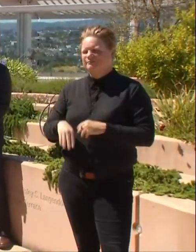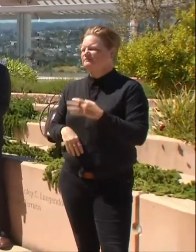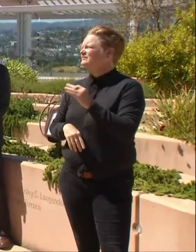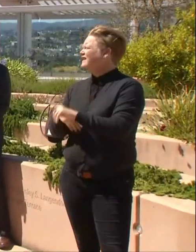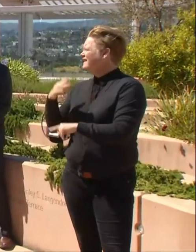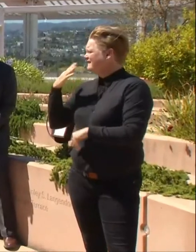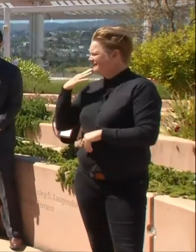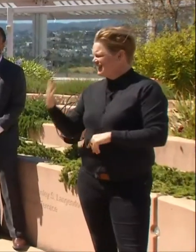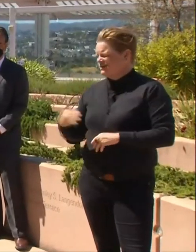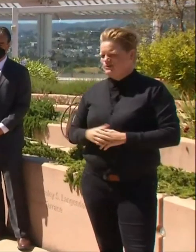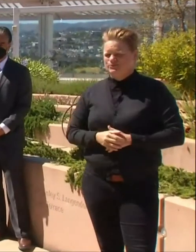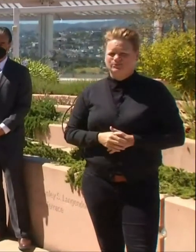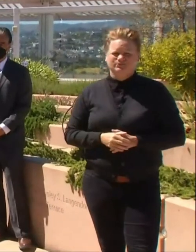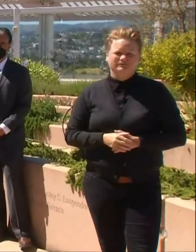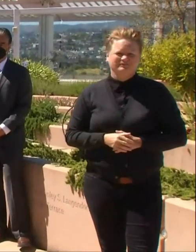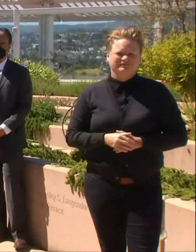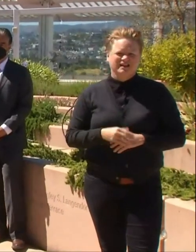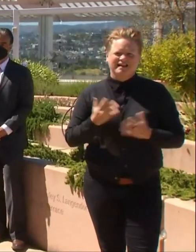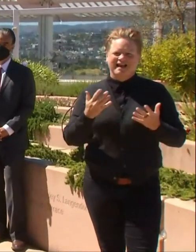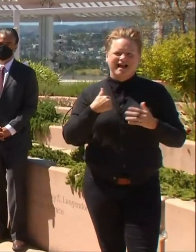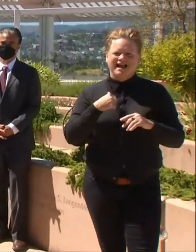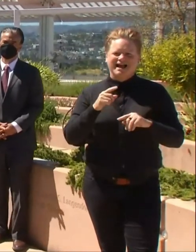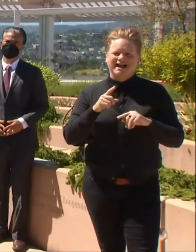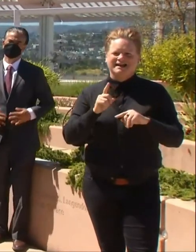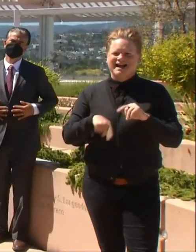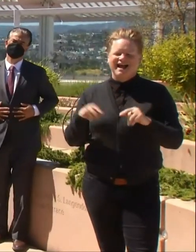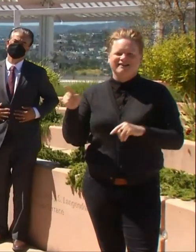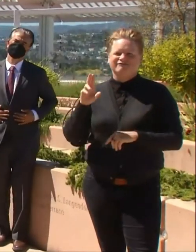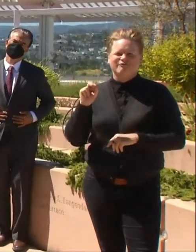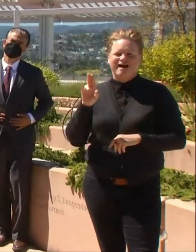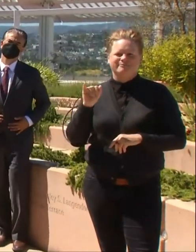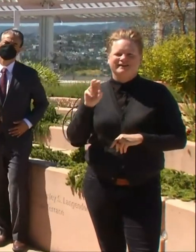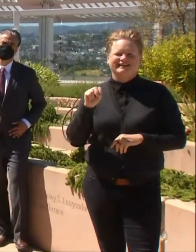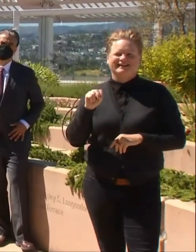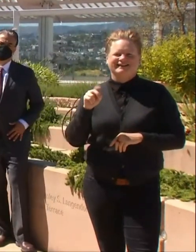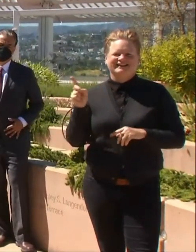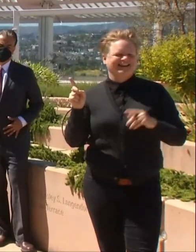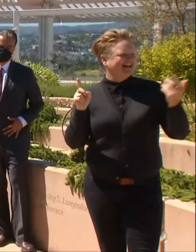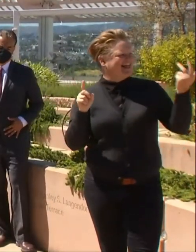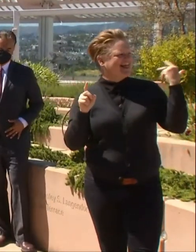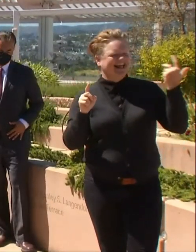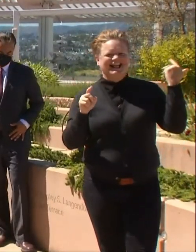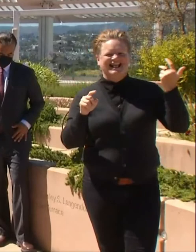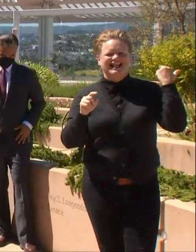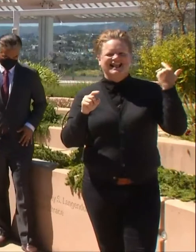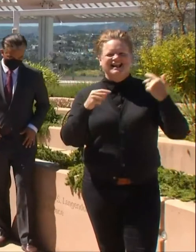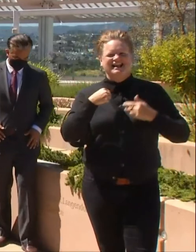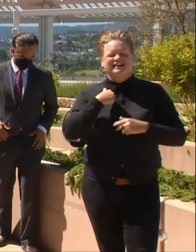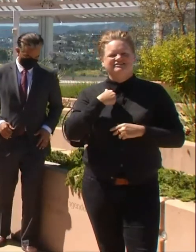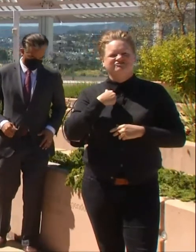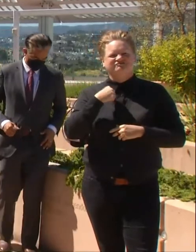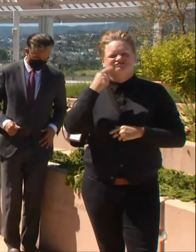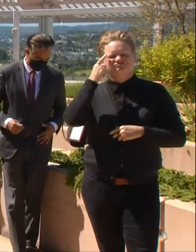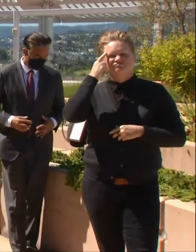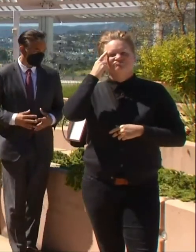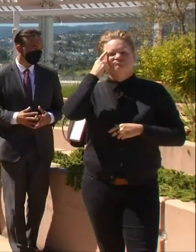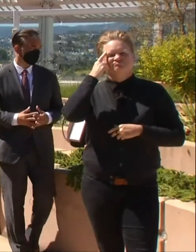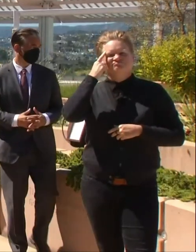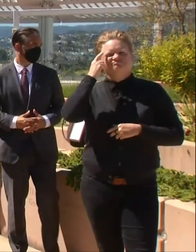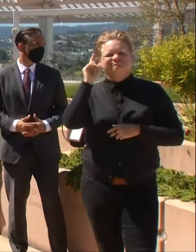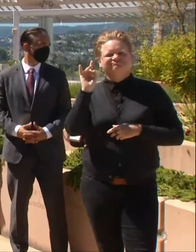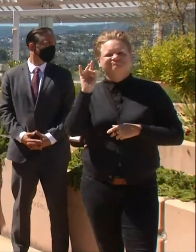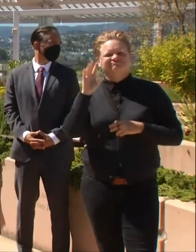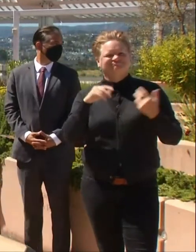Robin pause just to hear those sirens, how many more sirens we're going to be hearing because of Judge Benitez's decision. I want to just